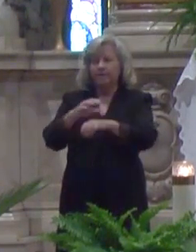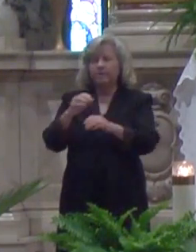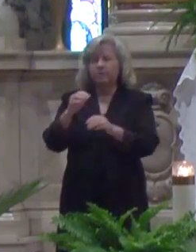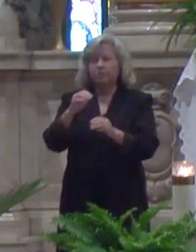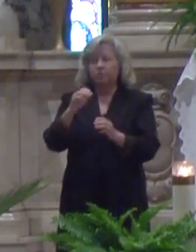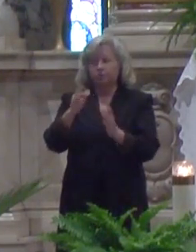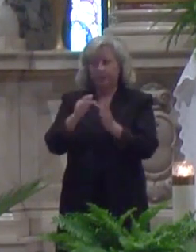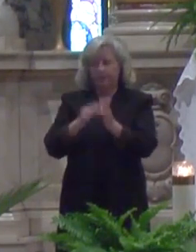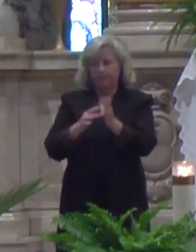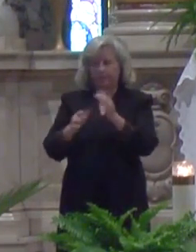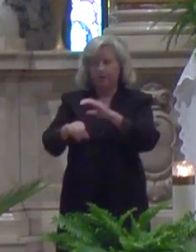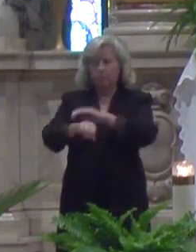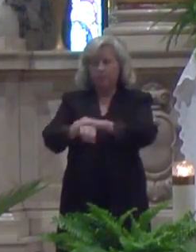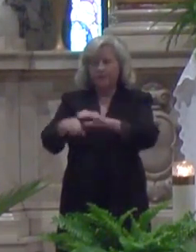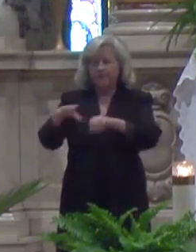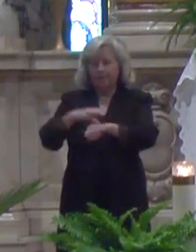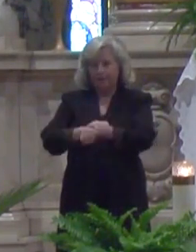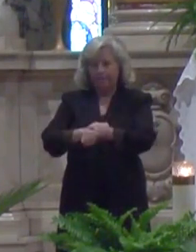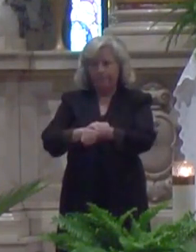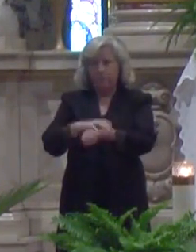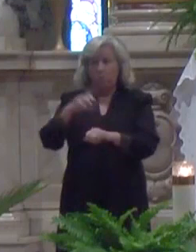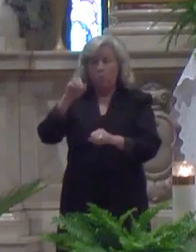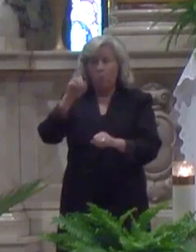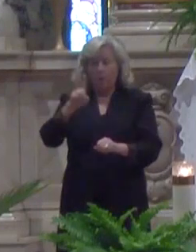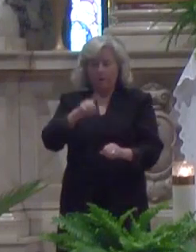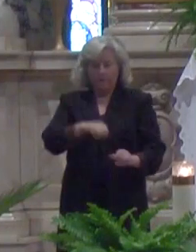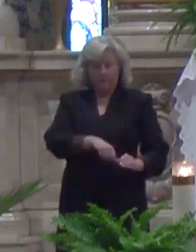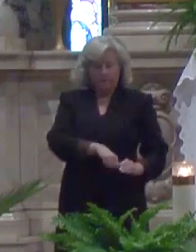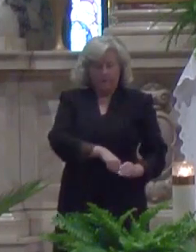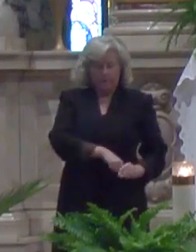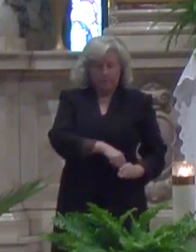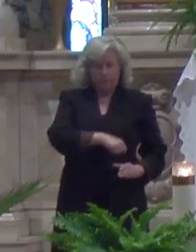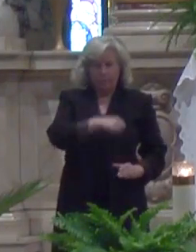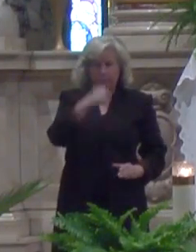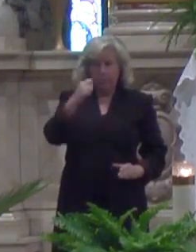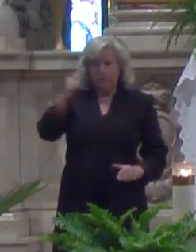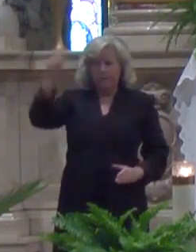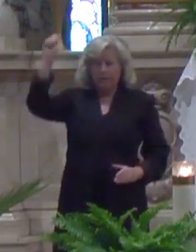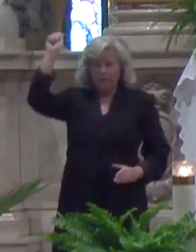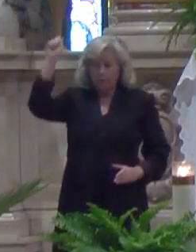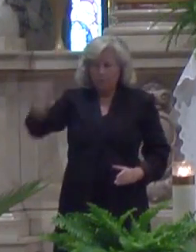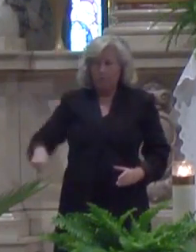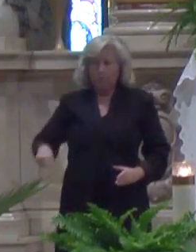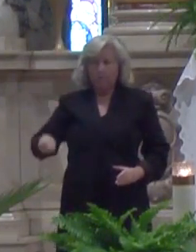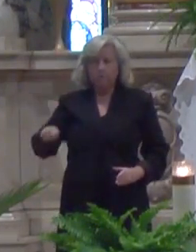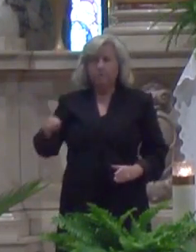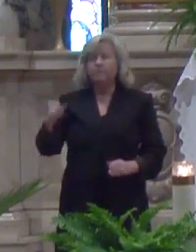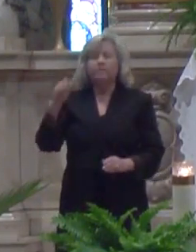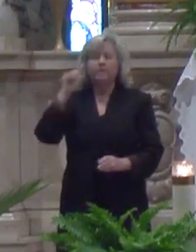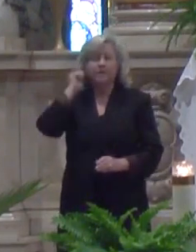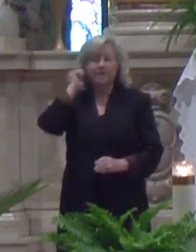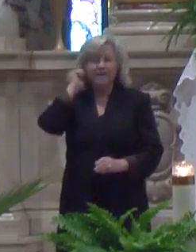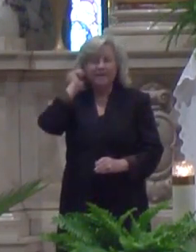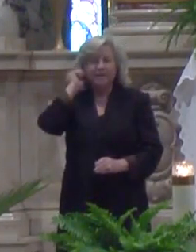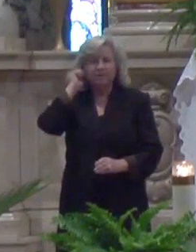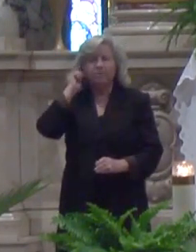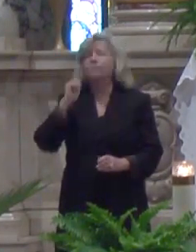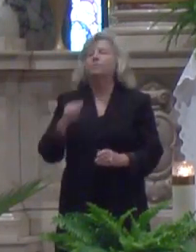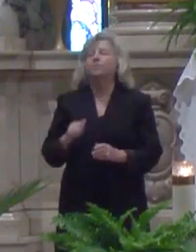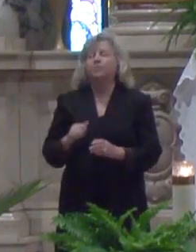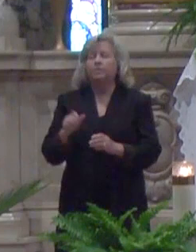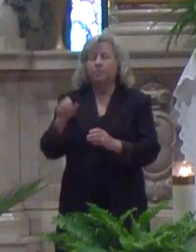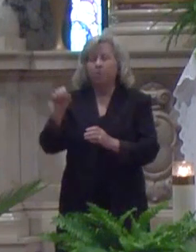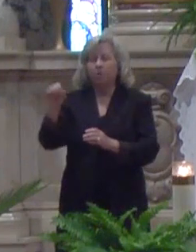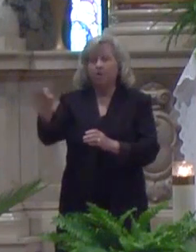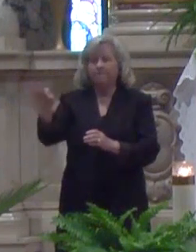And behold, one of those who accompanied Jesus put his hand to his sword, drew it, and struck the high priest's servant,